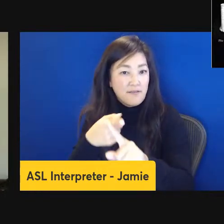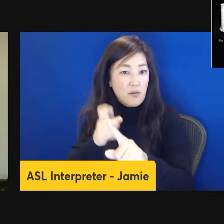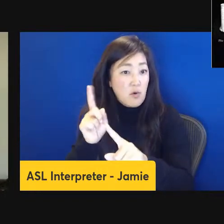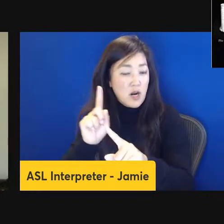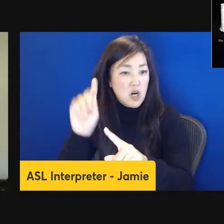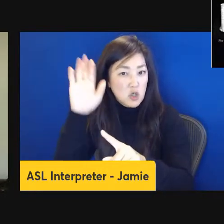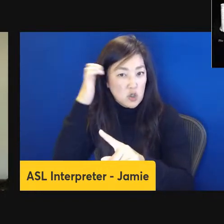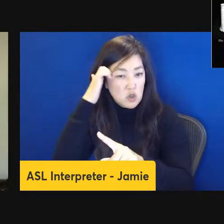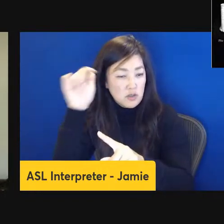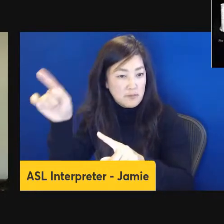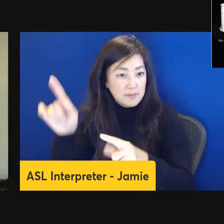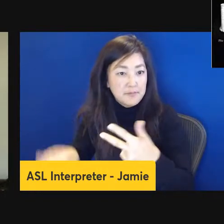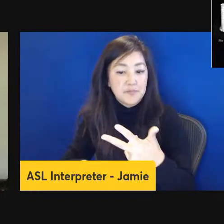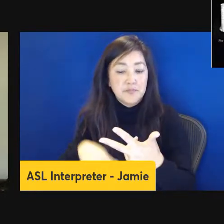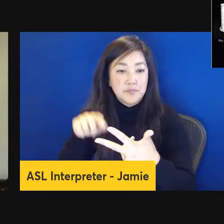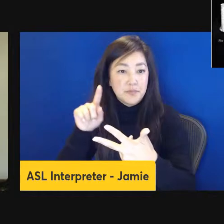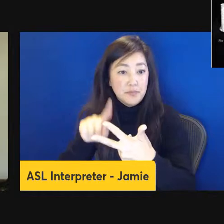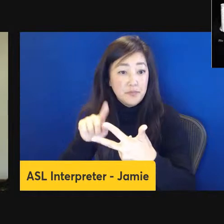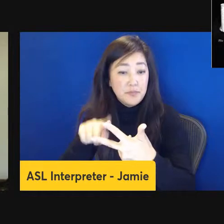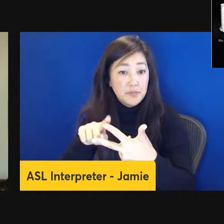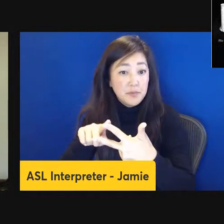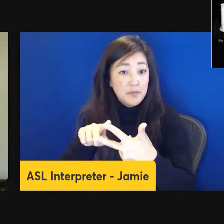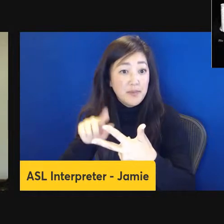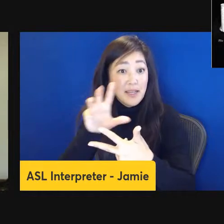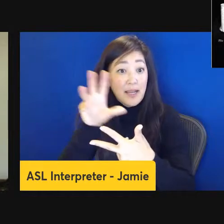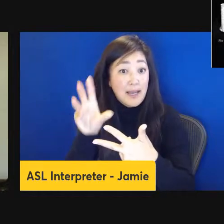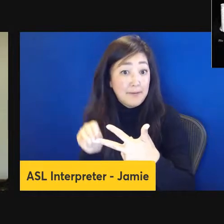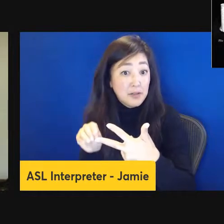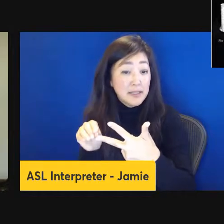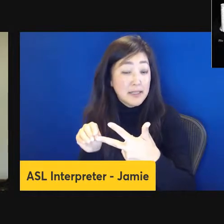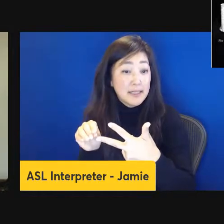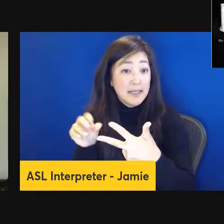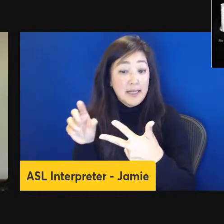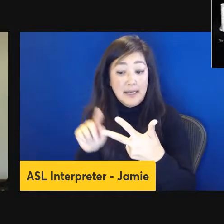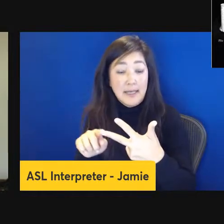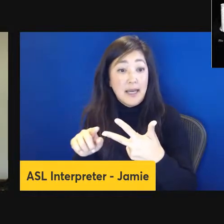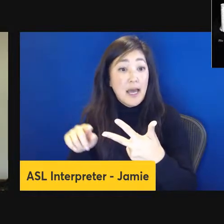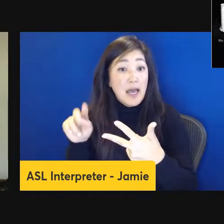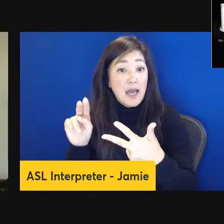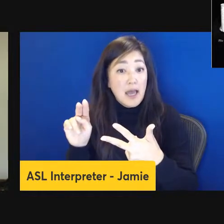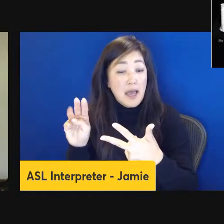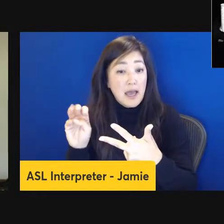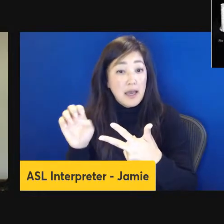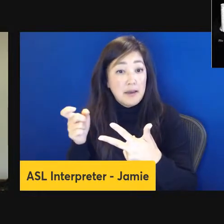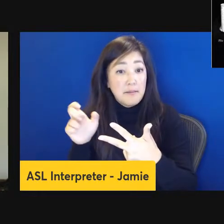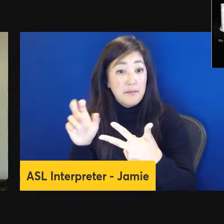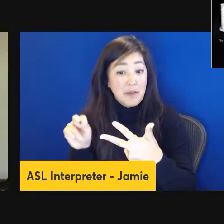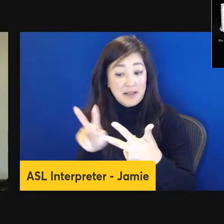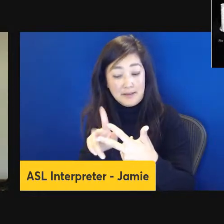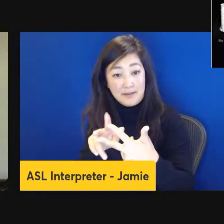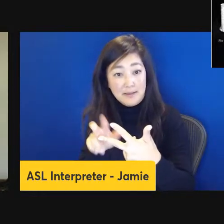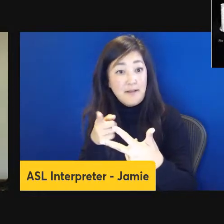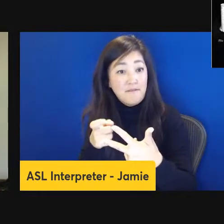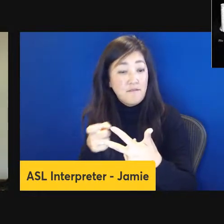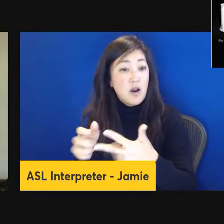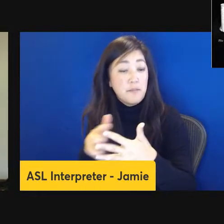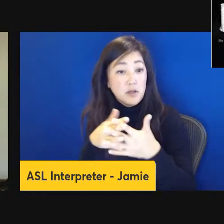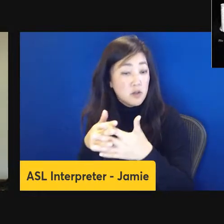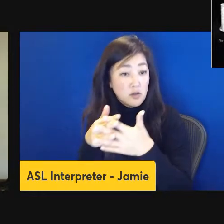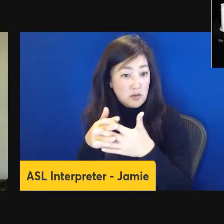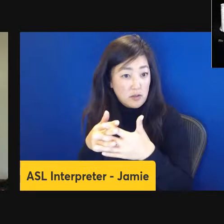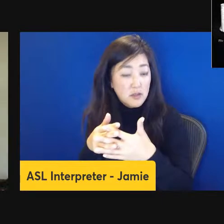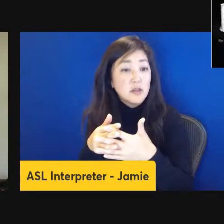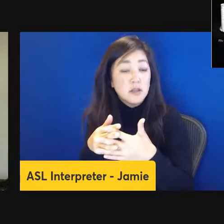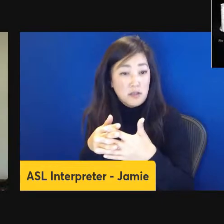Europe. And then the African and Mexican came from US NHANES, African American